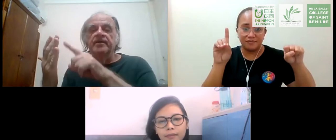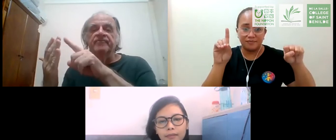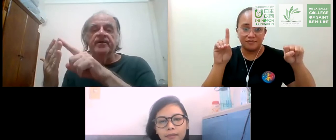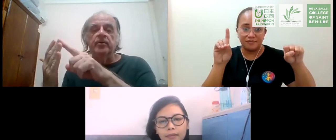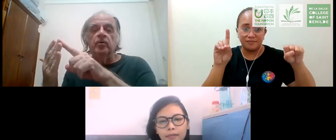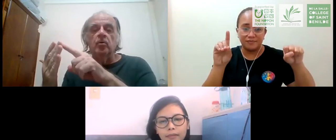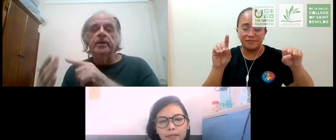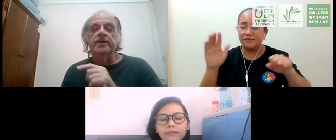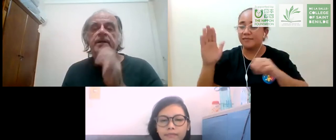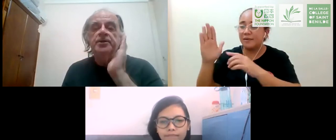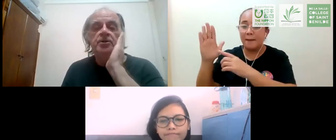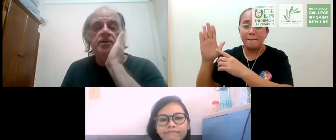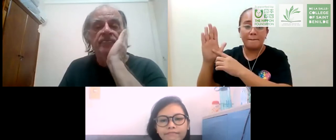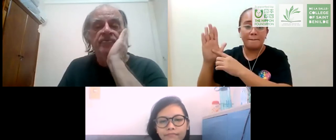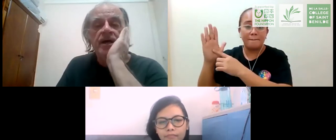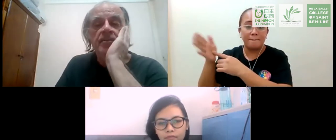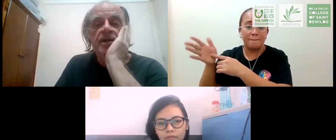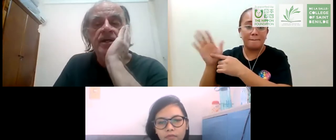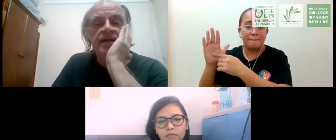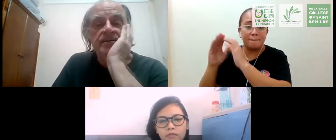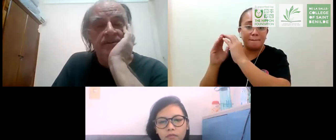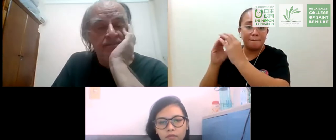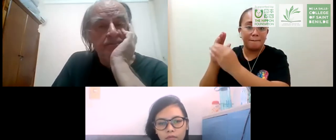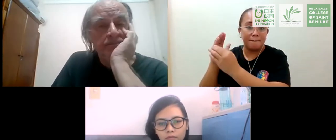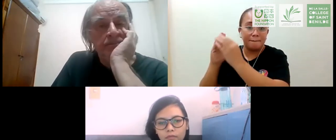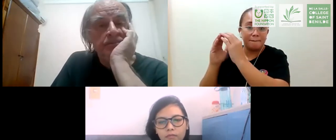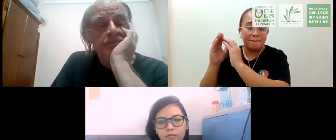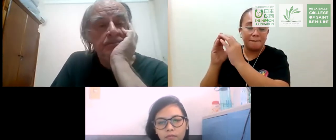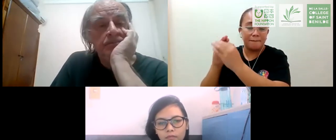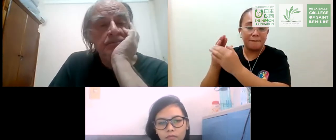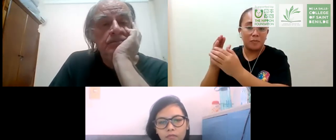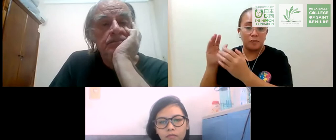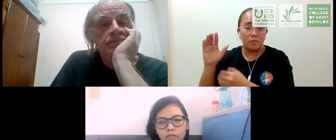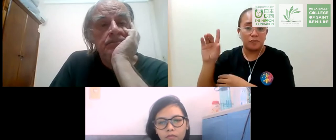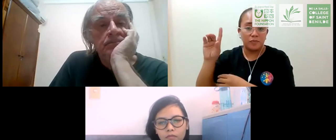palm and finger orientation of the dominant hand.